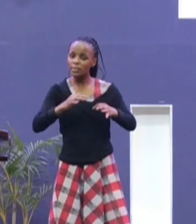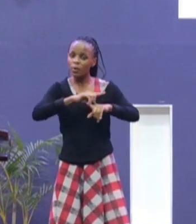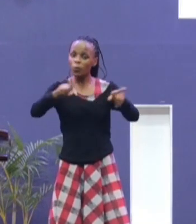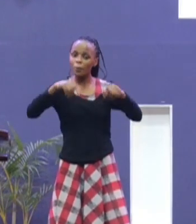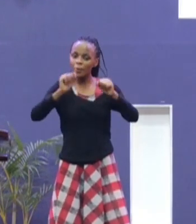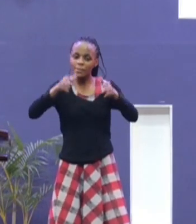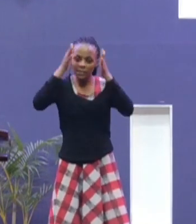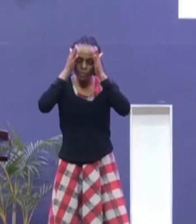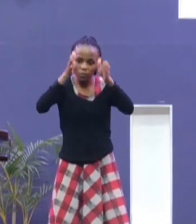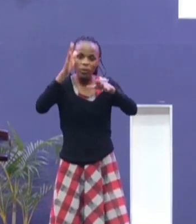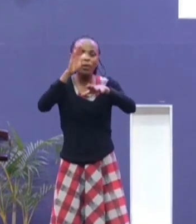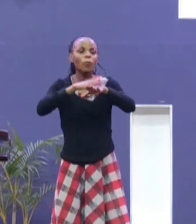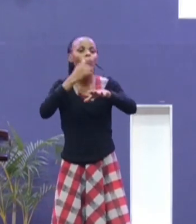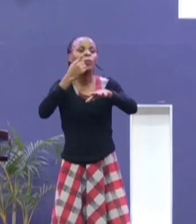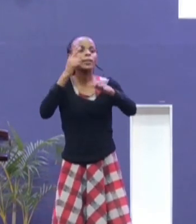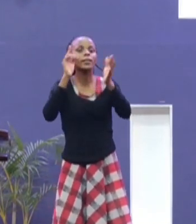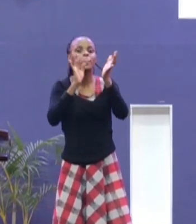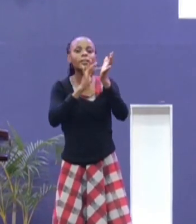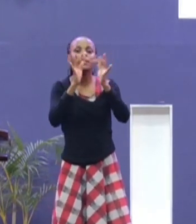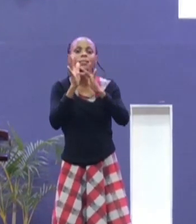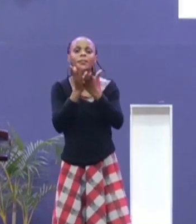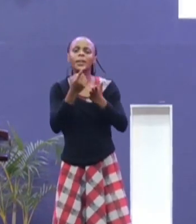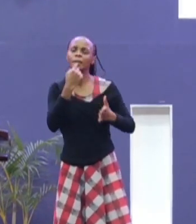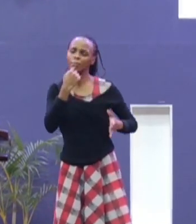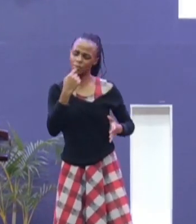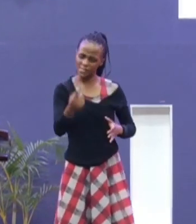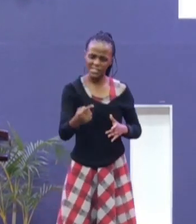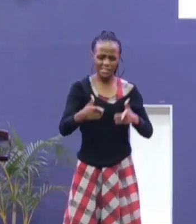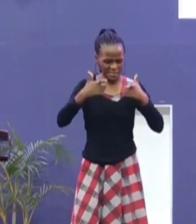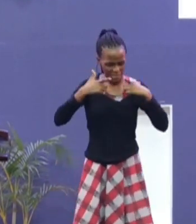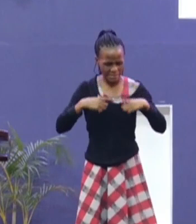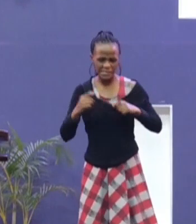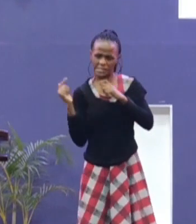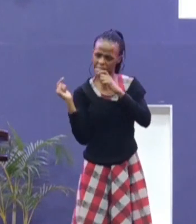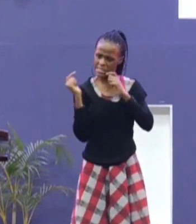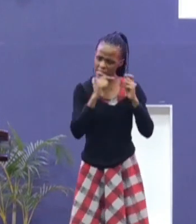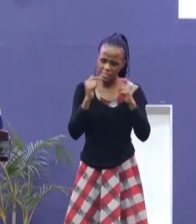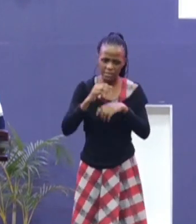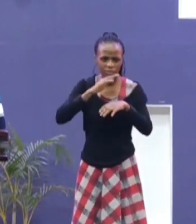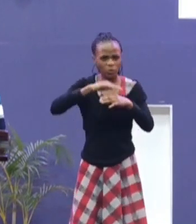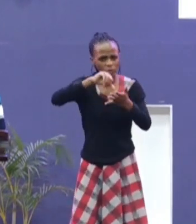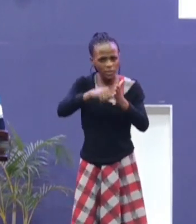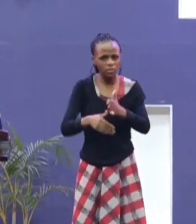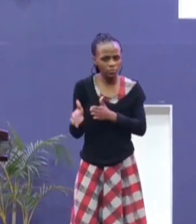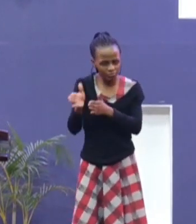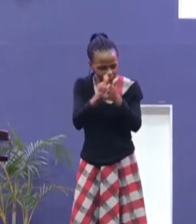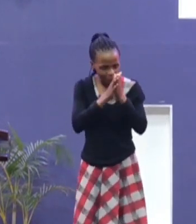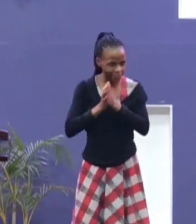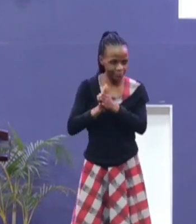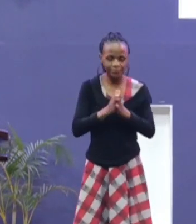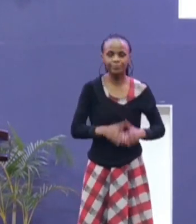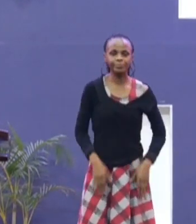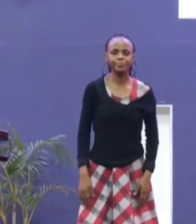Bible says, come, let's argue the matter together. Byekyo kirina okutunuulira nga tusaba nga Bayibuli bw'egamba nti mujje